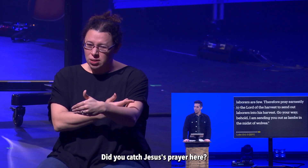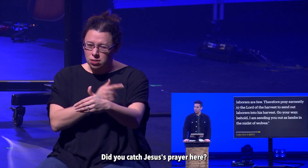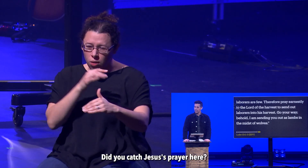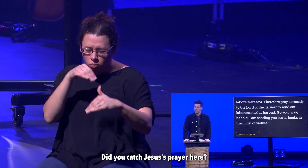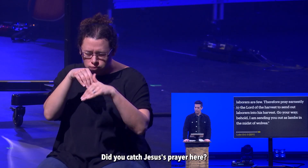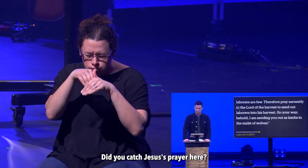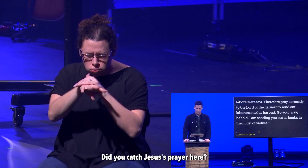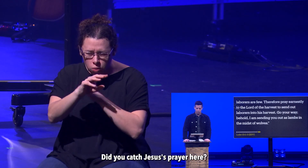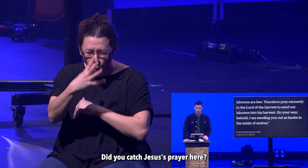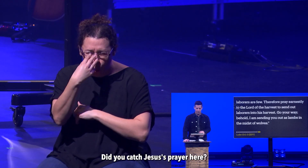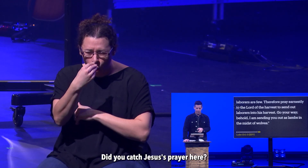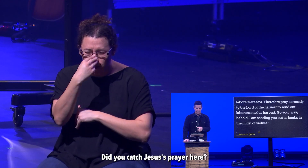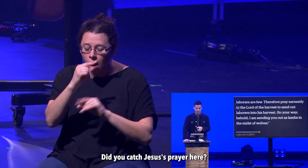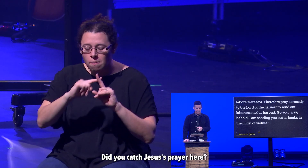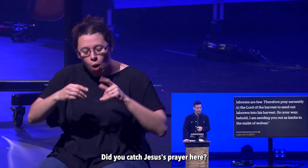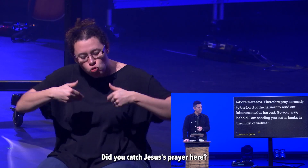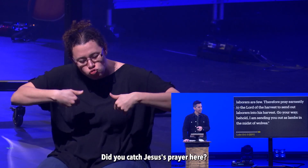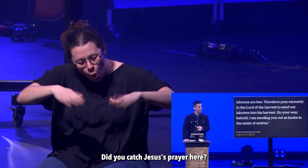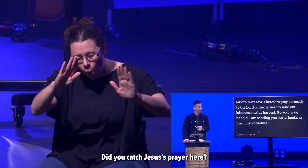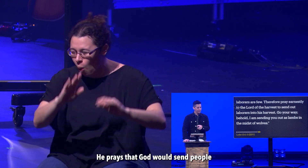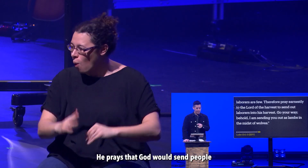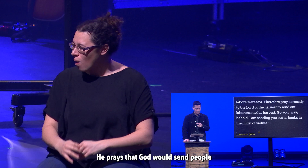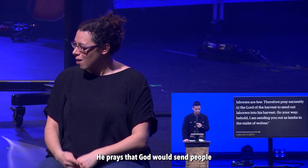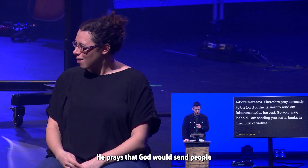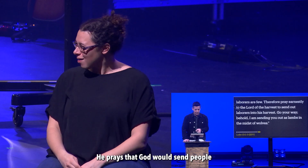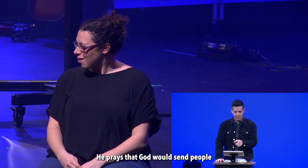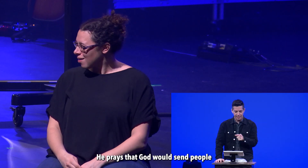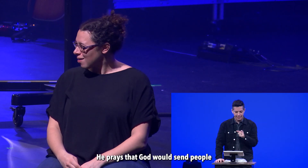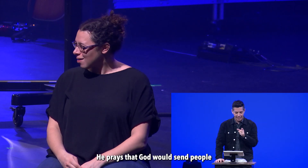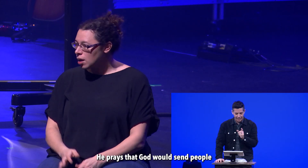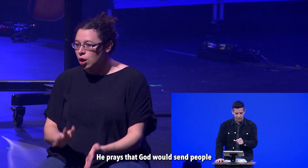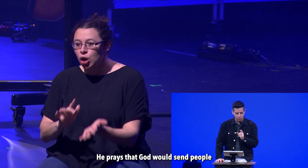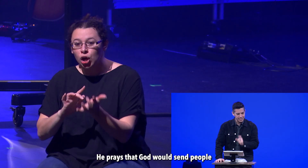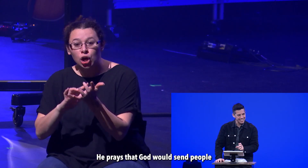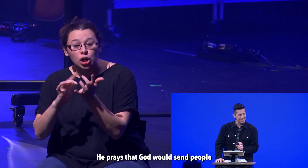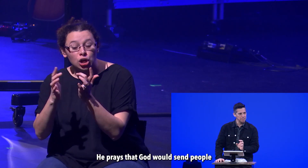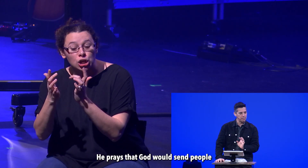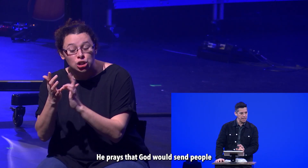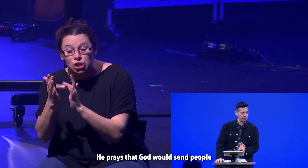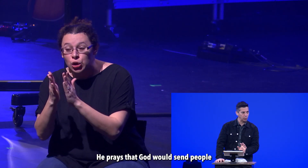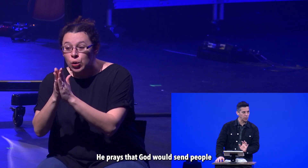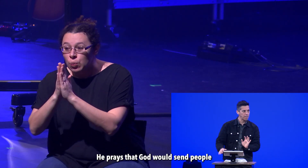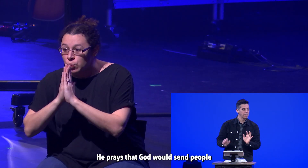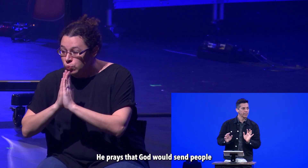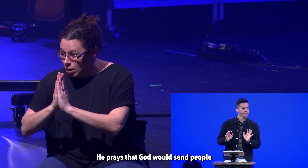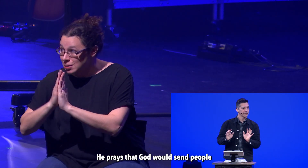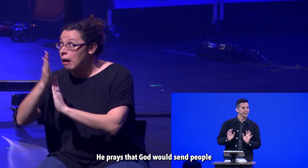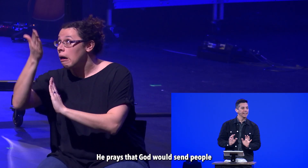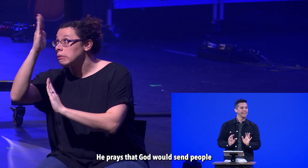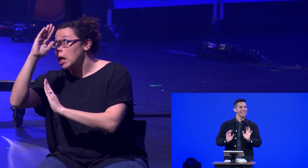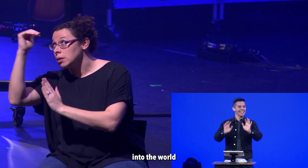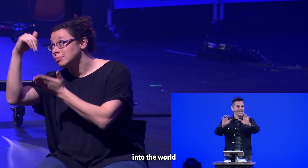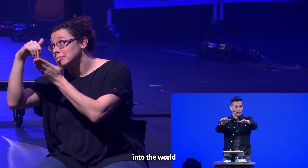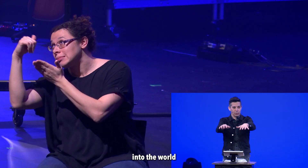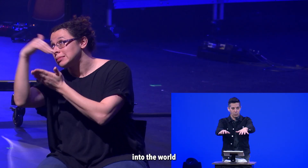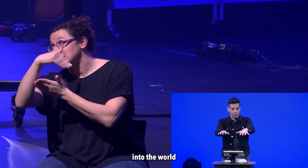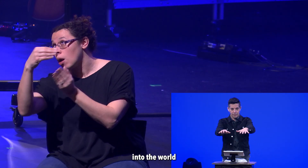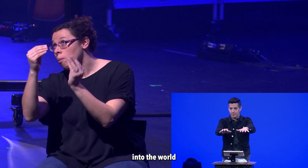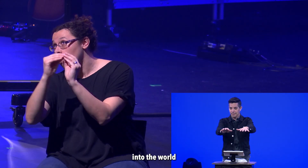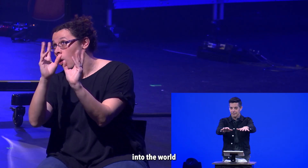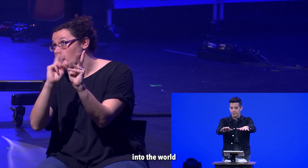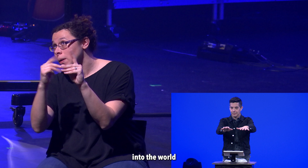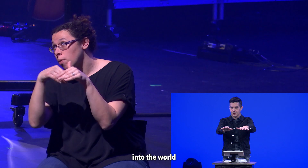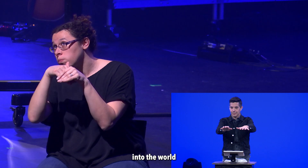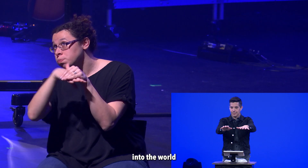Now, did you catch Jesus's prayer here? He prays that God would send people into the